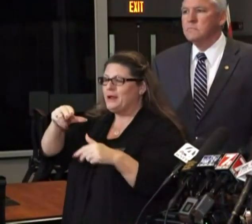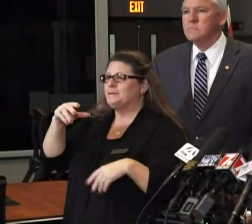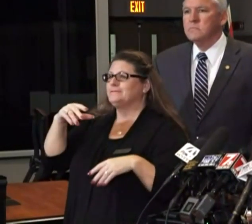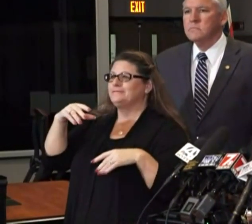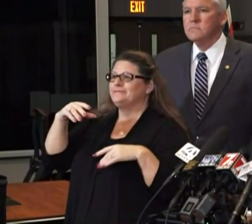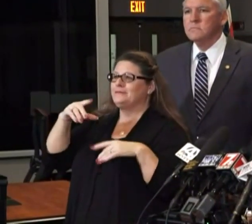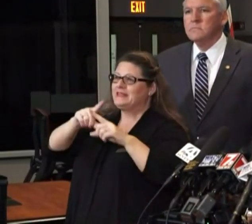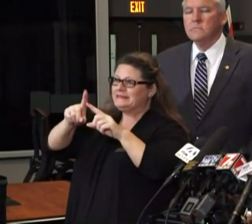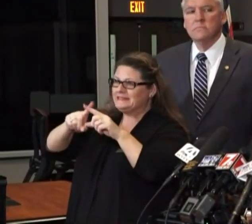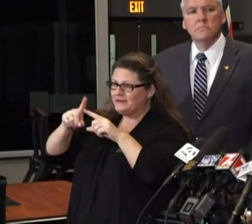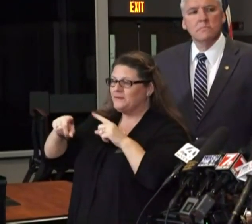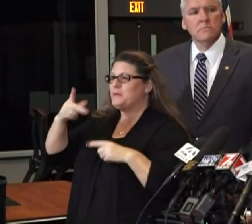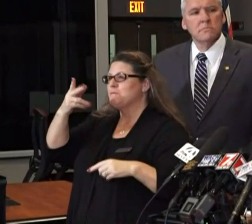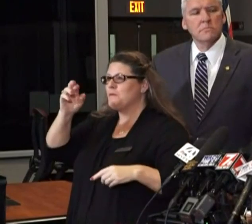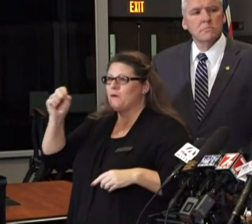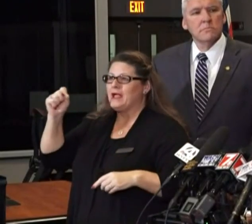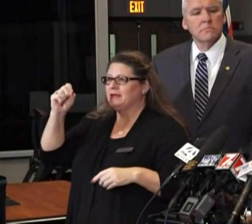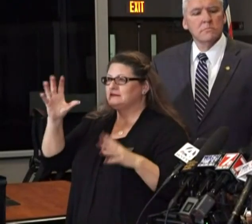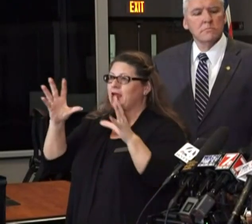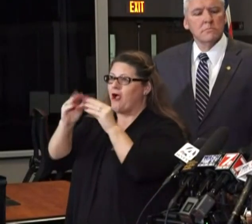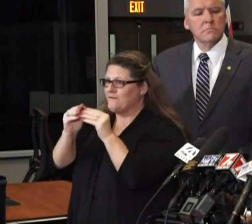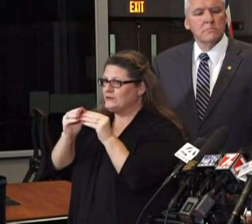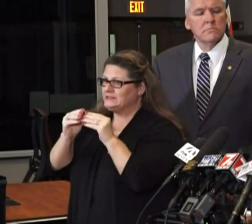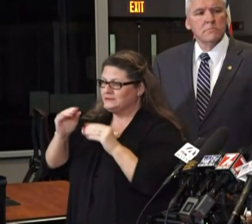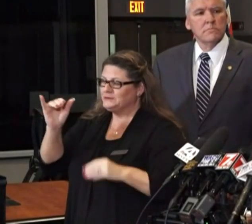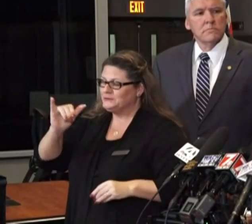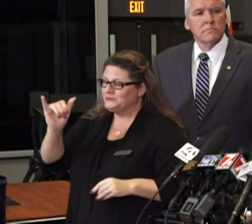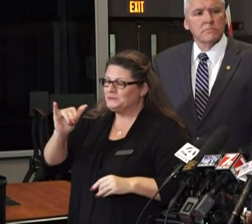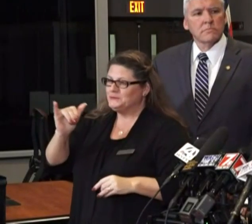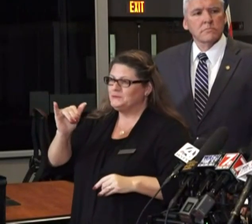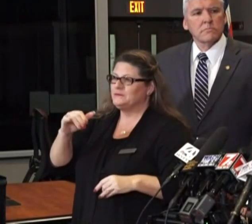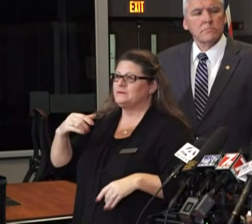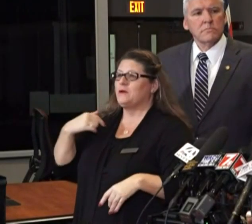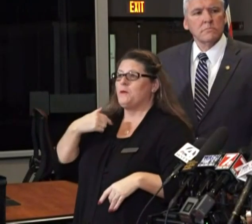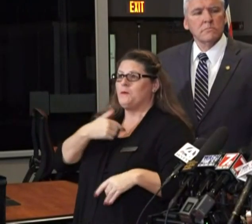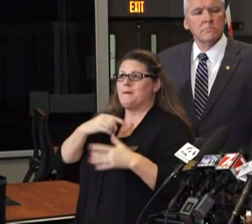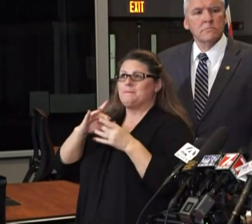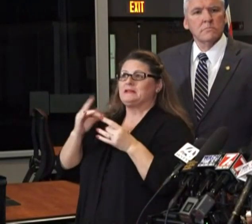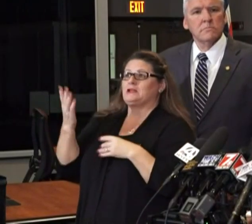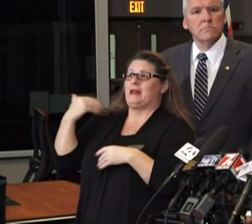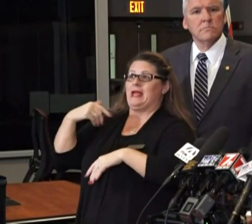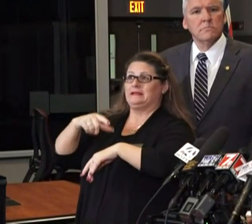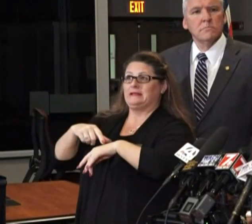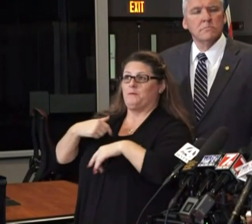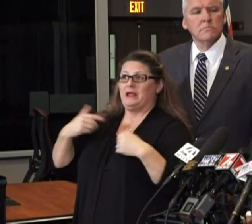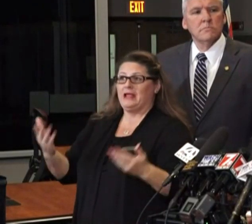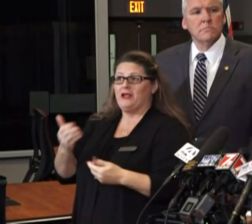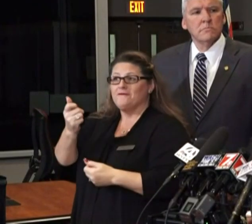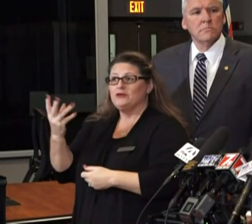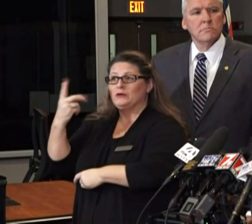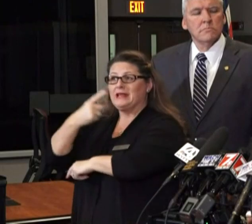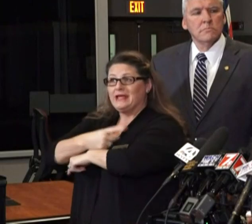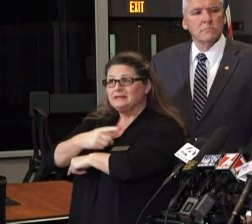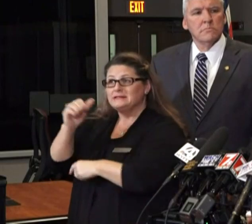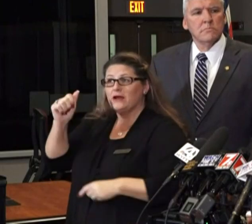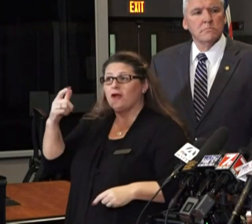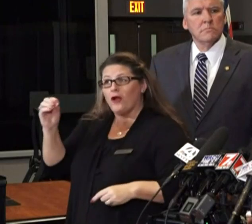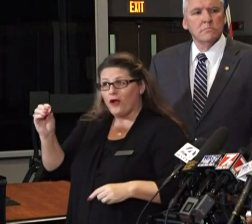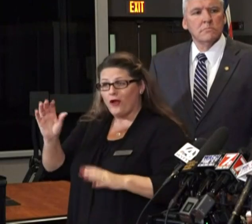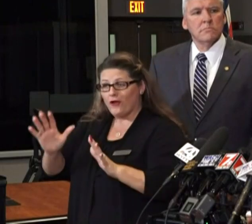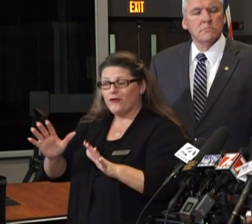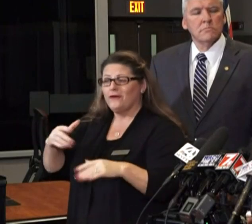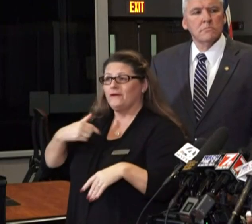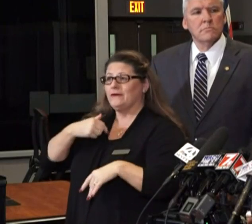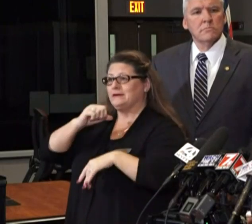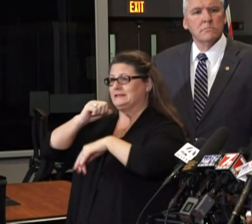and disseminating information about hurricanes, which, as we mentioned last time we were here a few days ago, our experience in setting